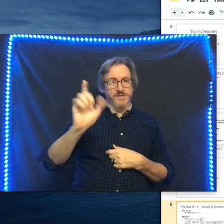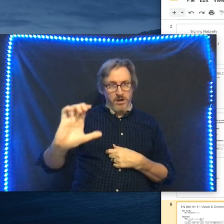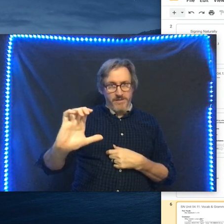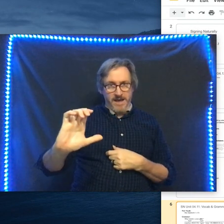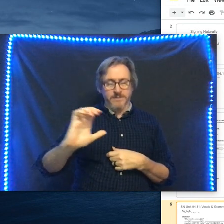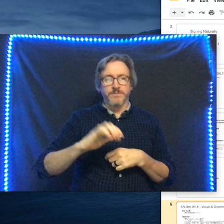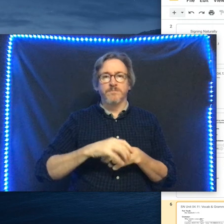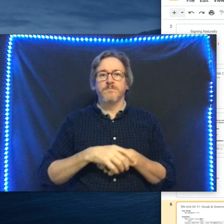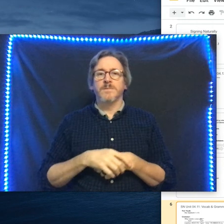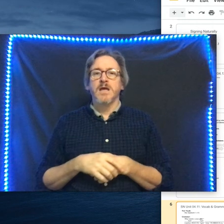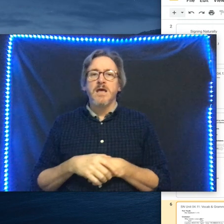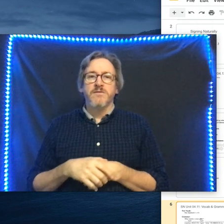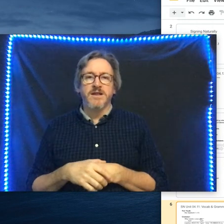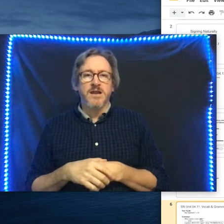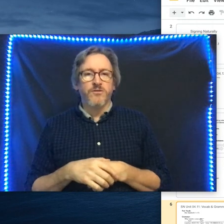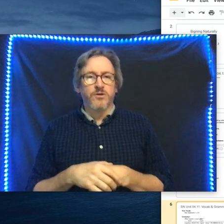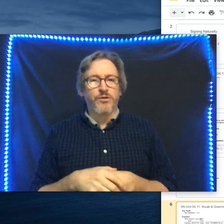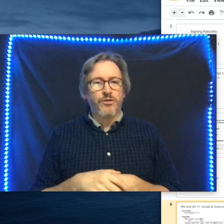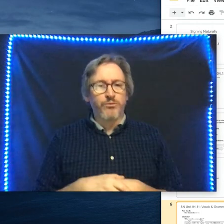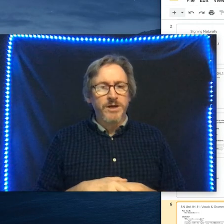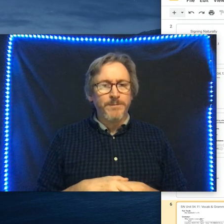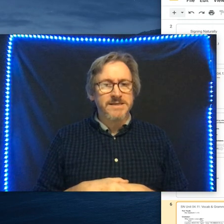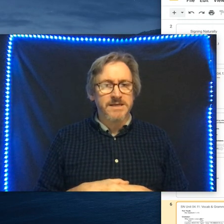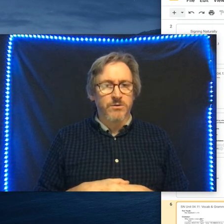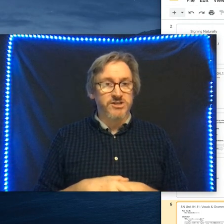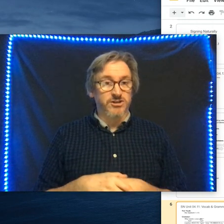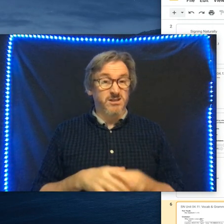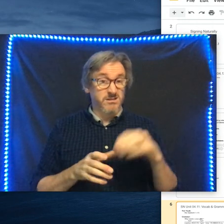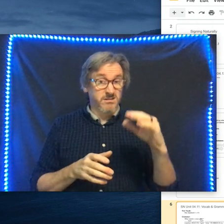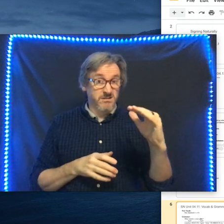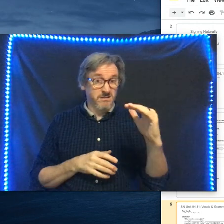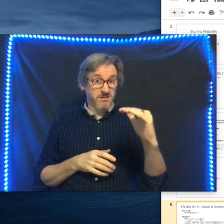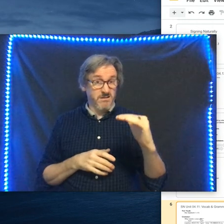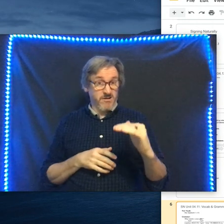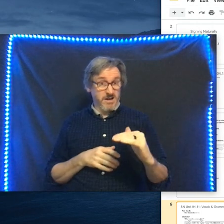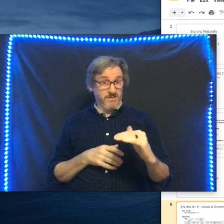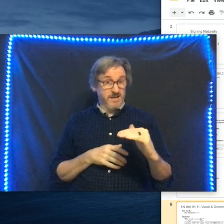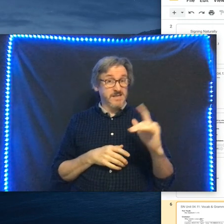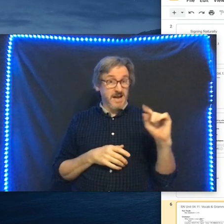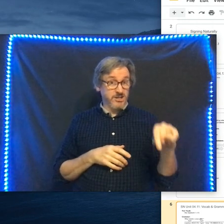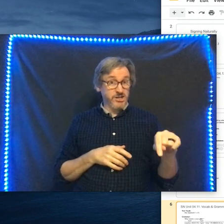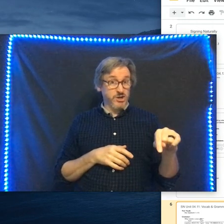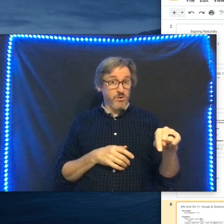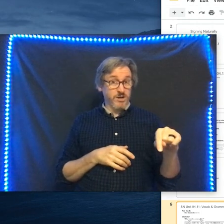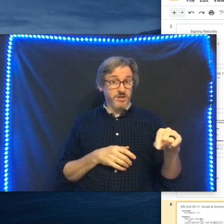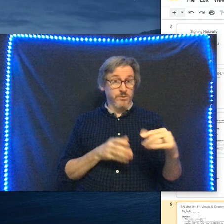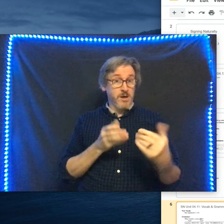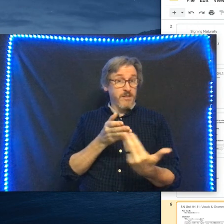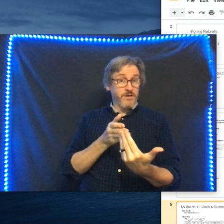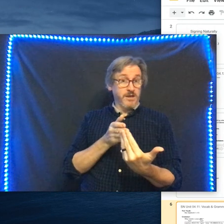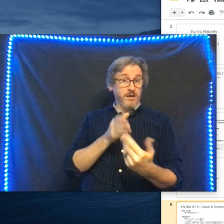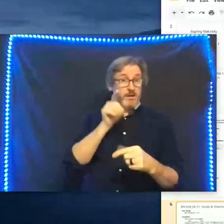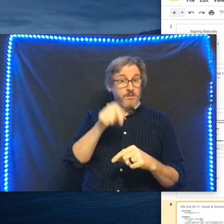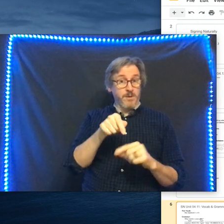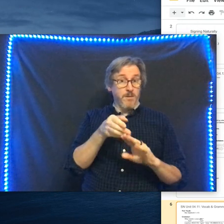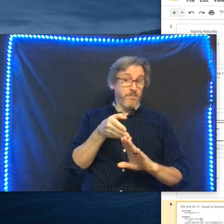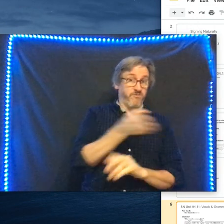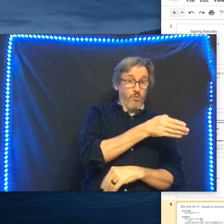100, we saw that. Then there are 3 basic questions that are in this, and I just showed it to you.